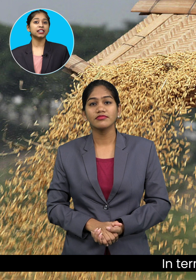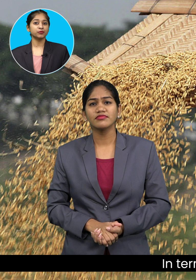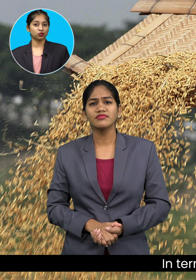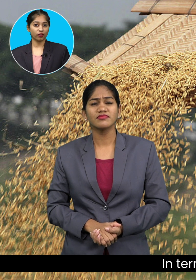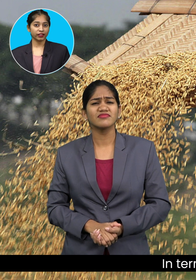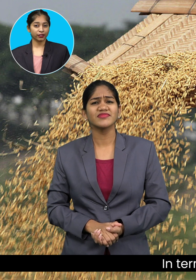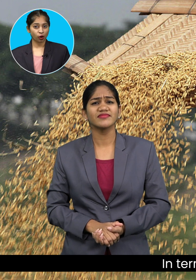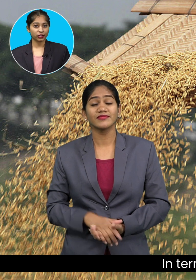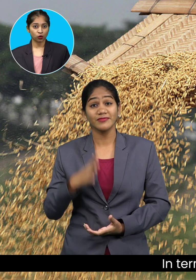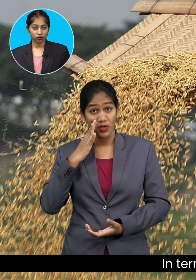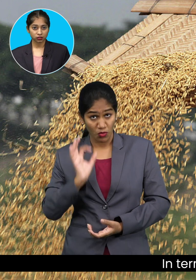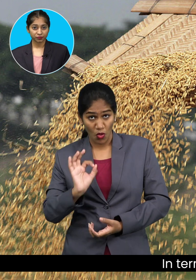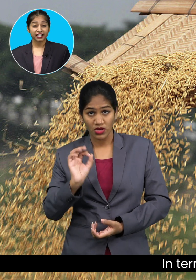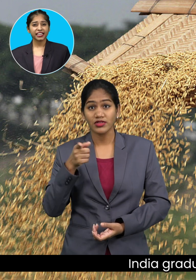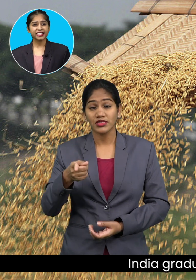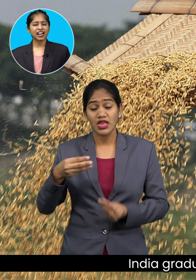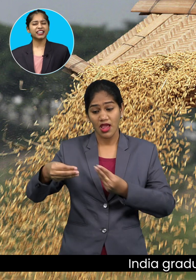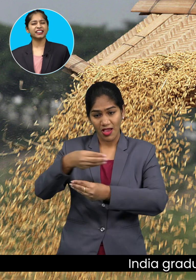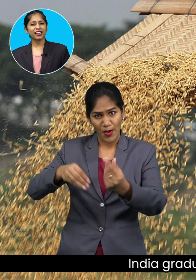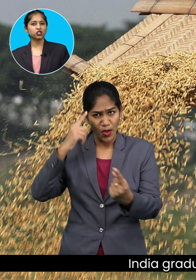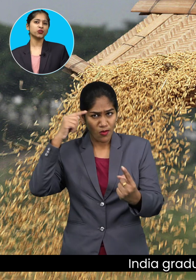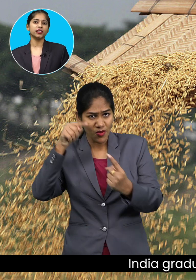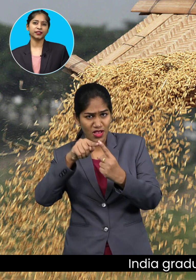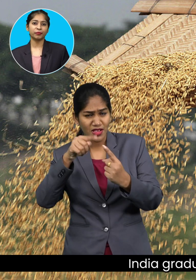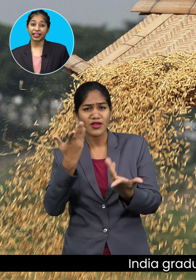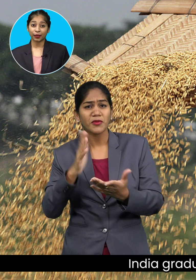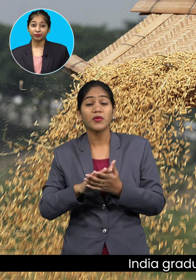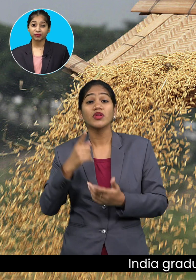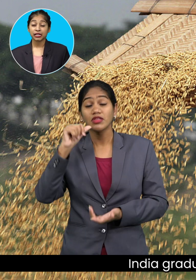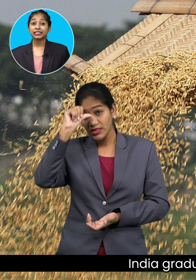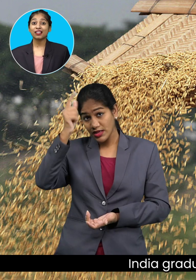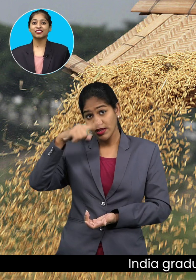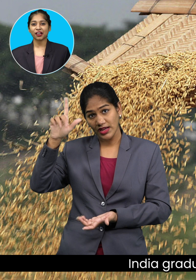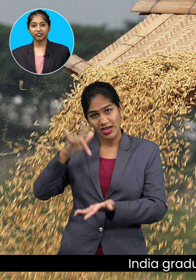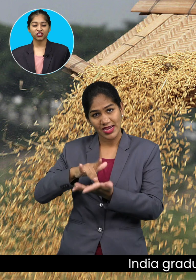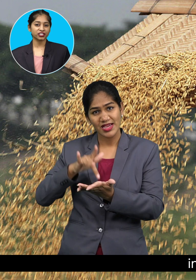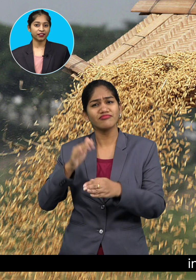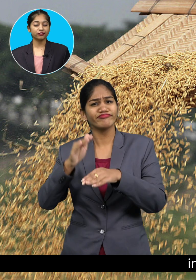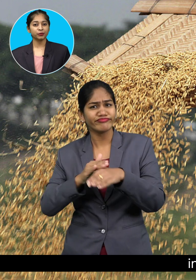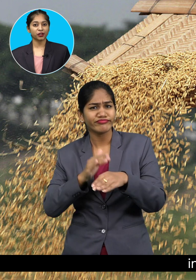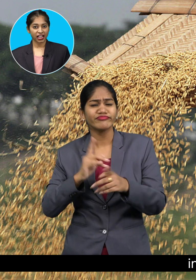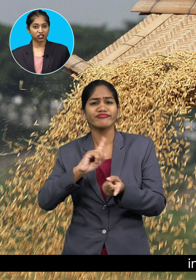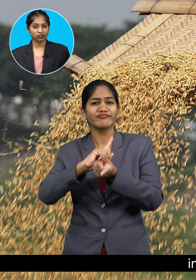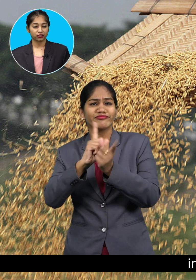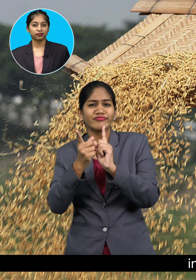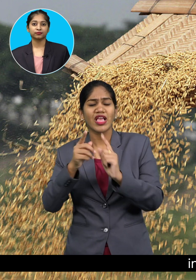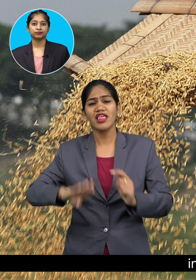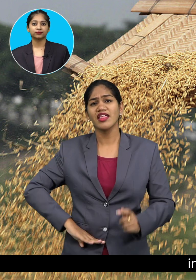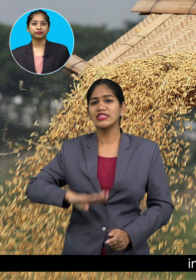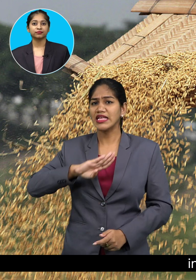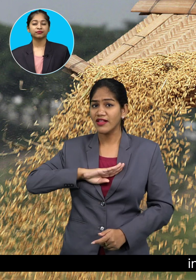In terms of economic goals, India gradually became self-sufficient in food production.